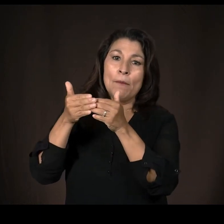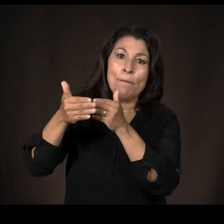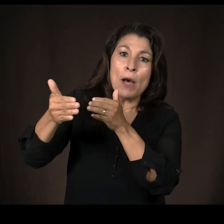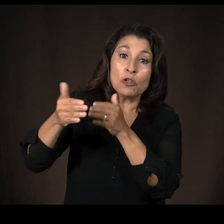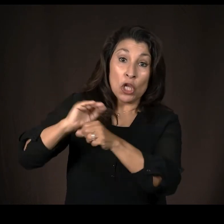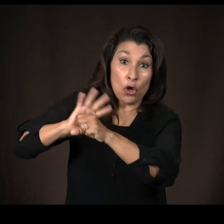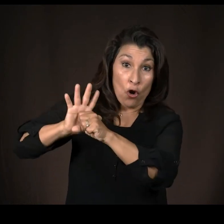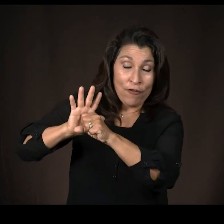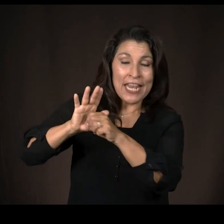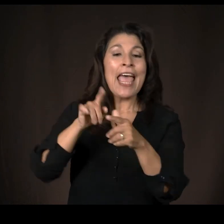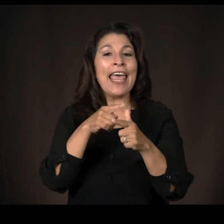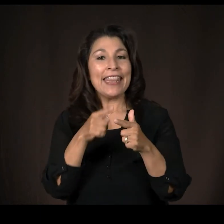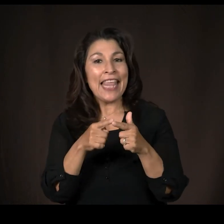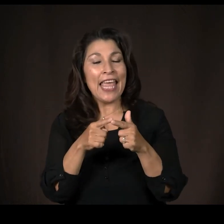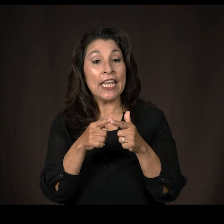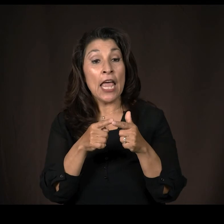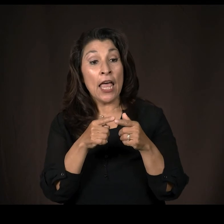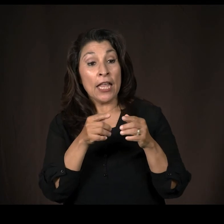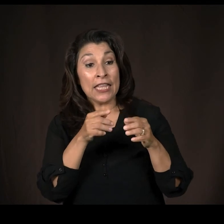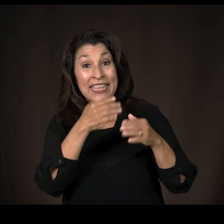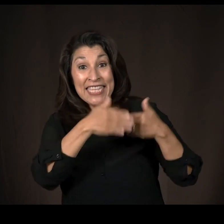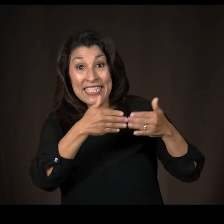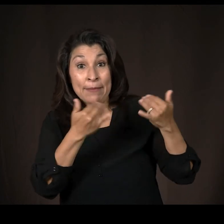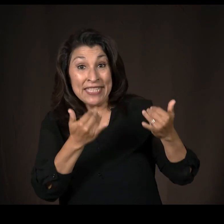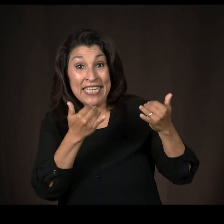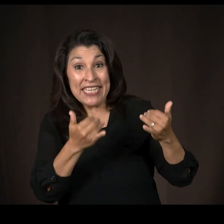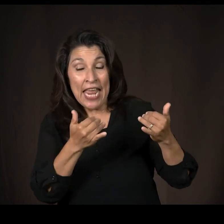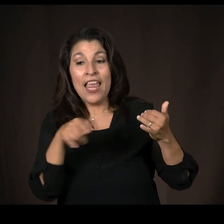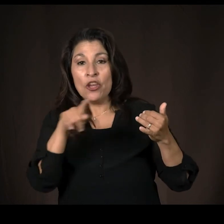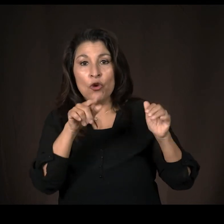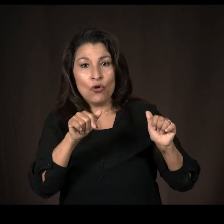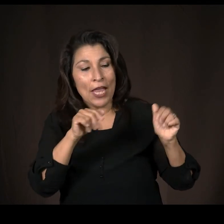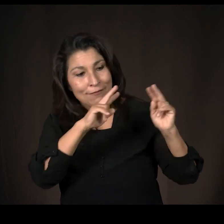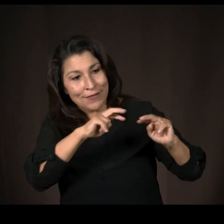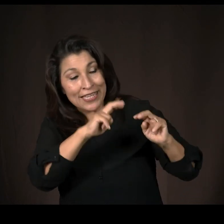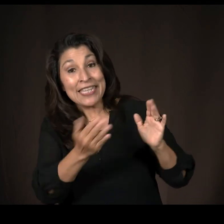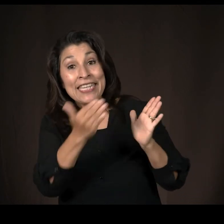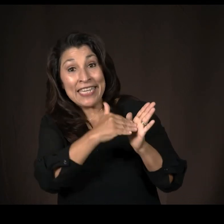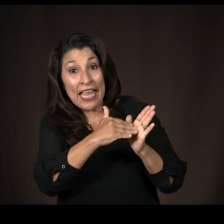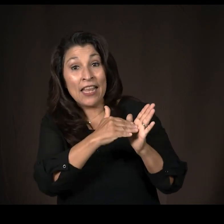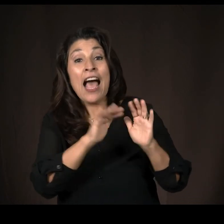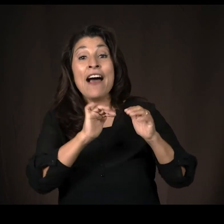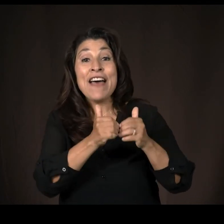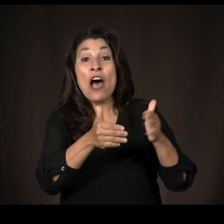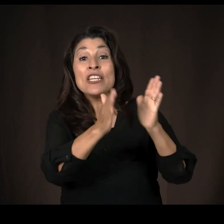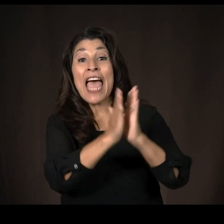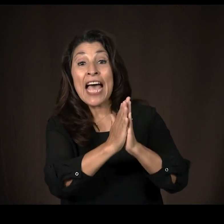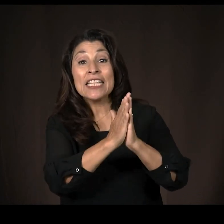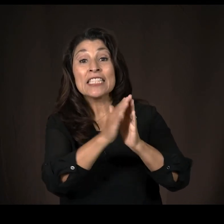can review these steps that we've just looked at today for how you enlist support for your dream.